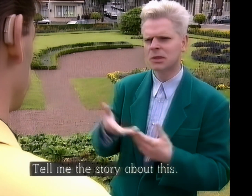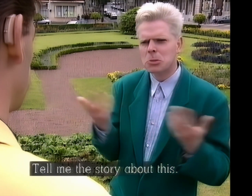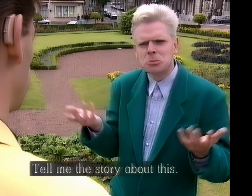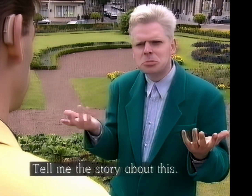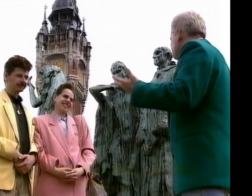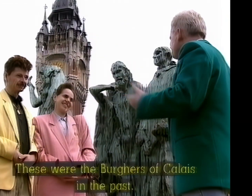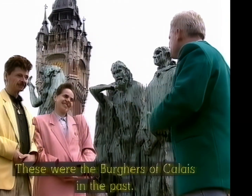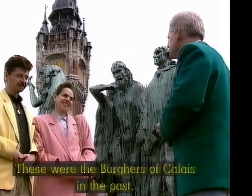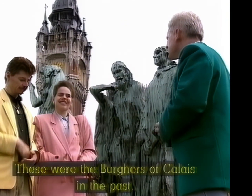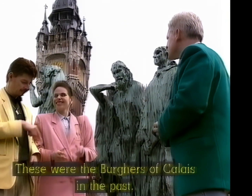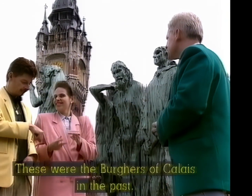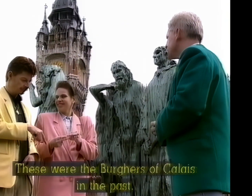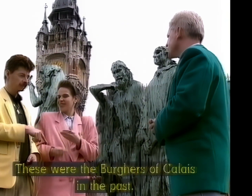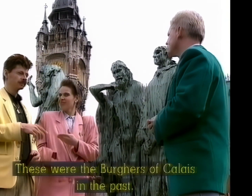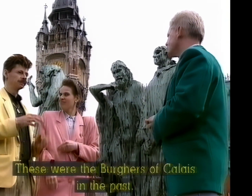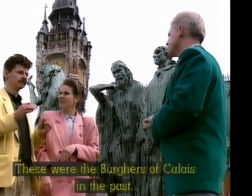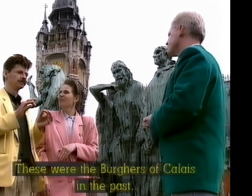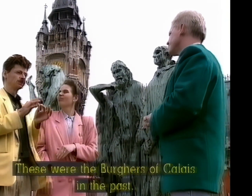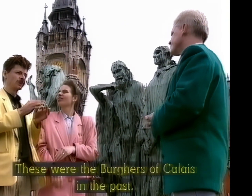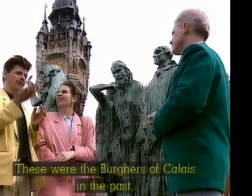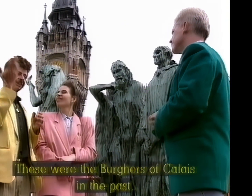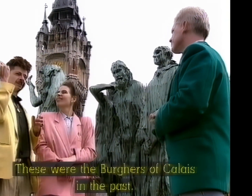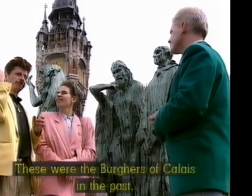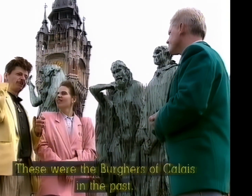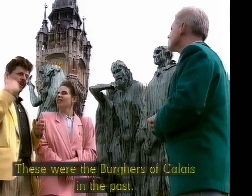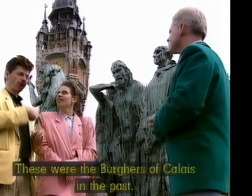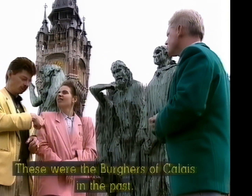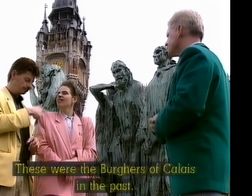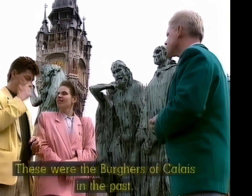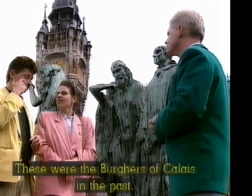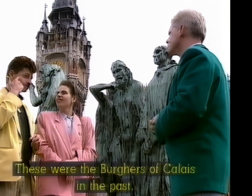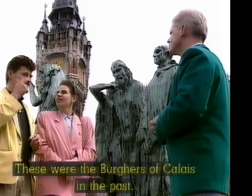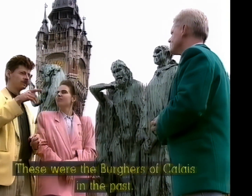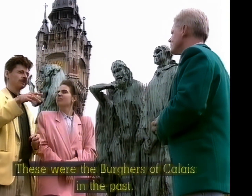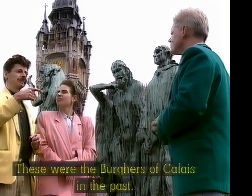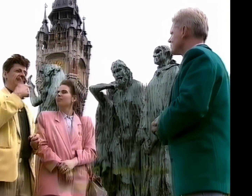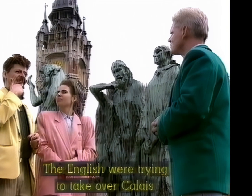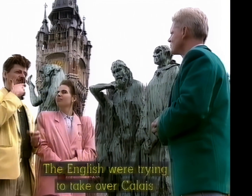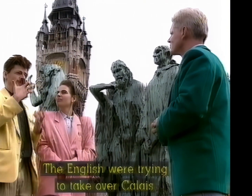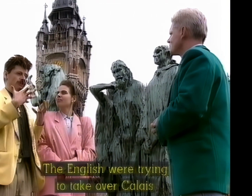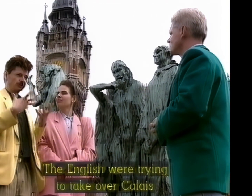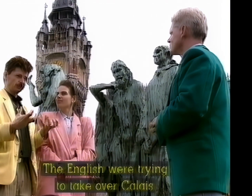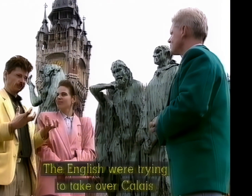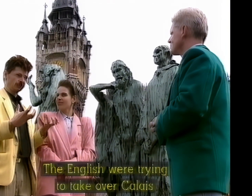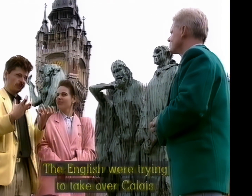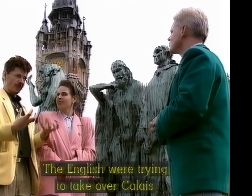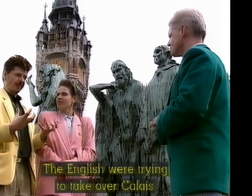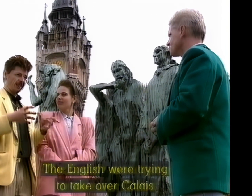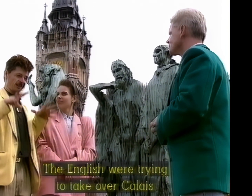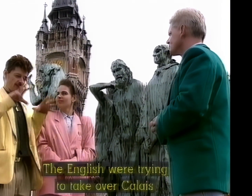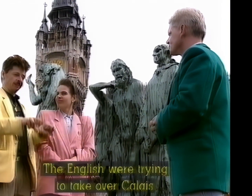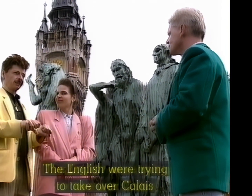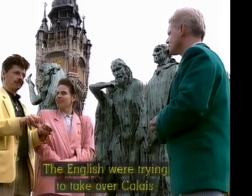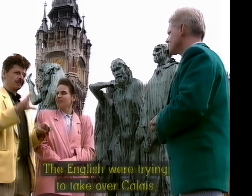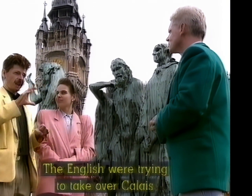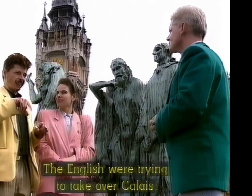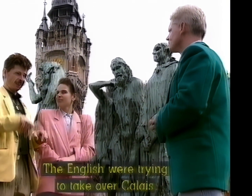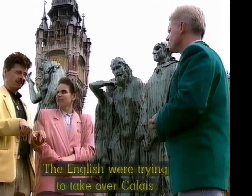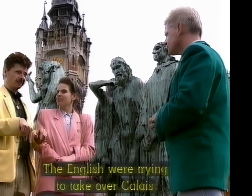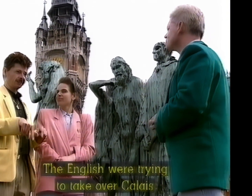Now, tell me the story about this. Well, these were the burghers of Calais in the past. The English were trying to